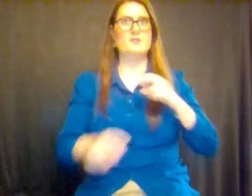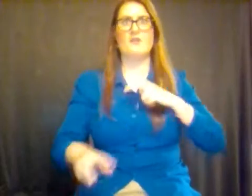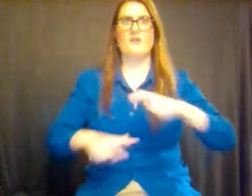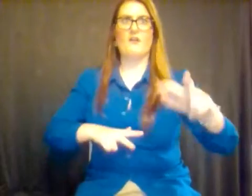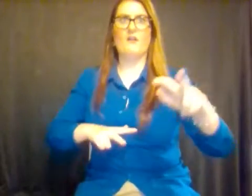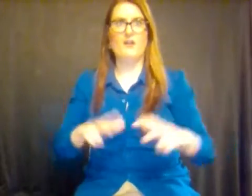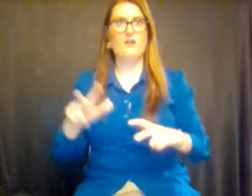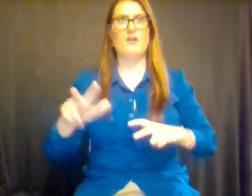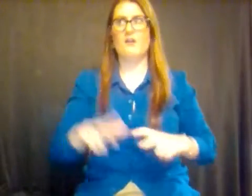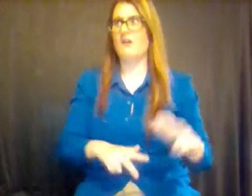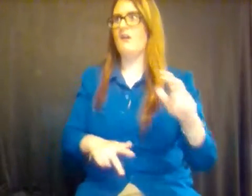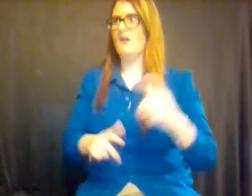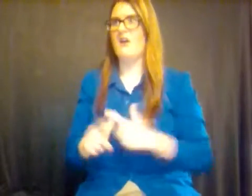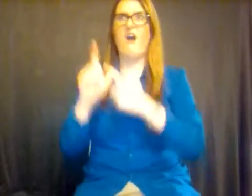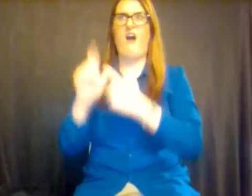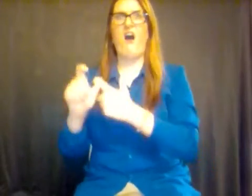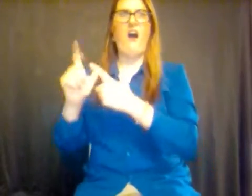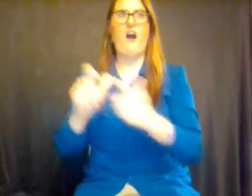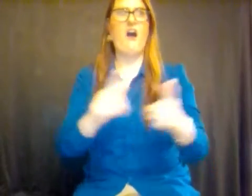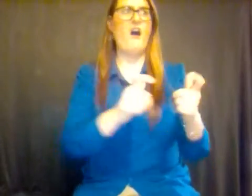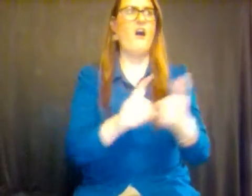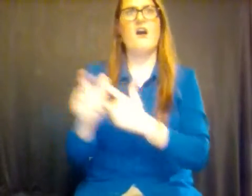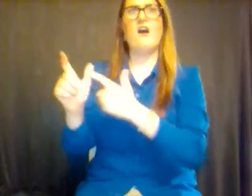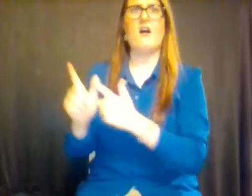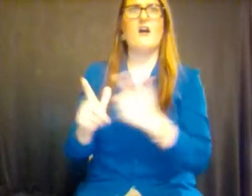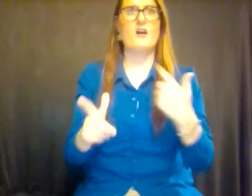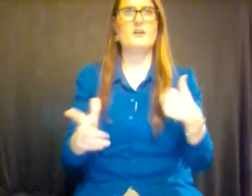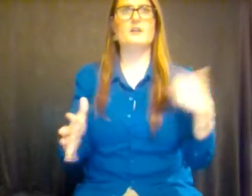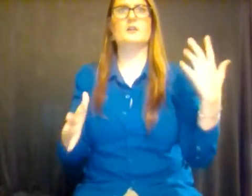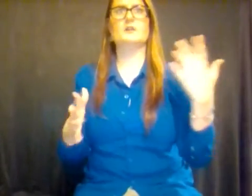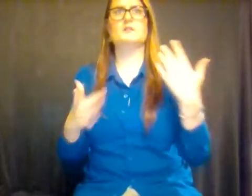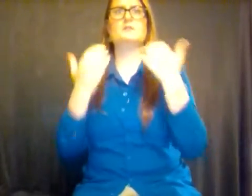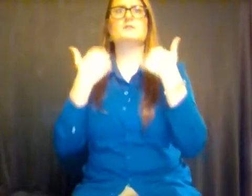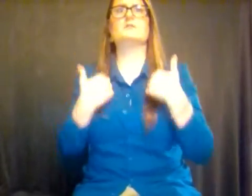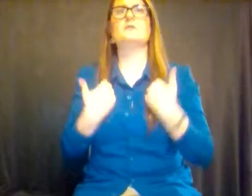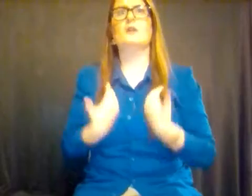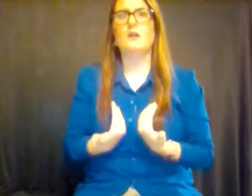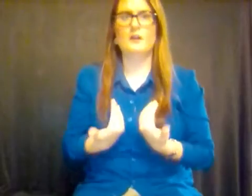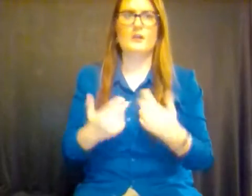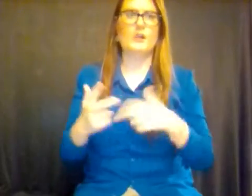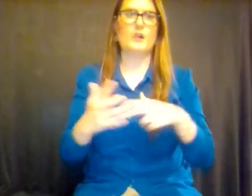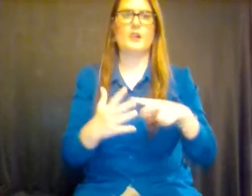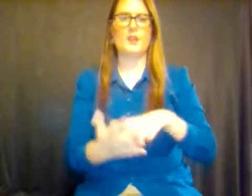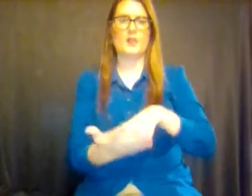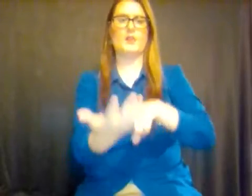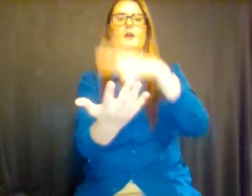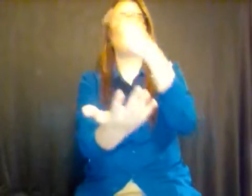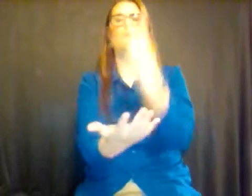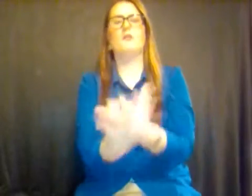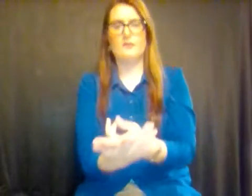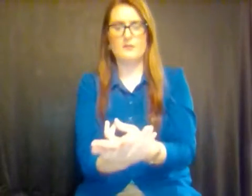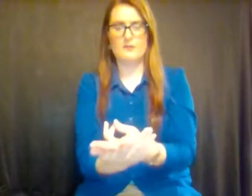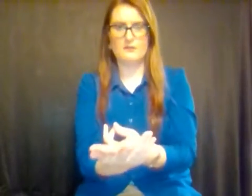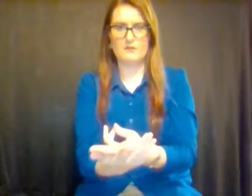collapsed, panting with exhaustion. Looking around, he saw a large flat stone, and using it as a pillow, he lay down and went to